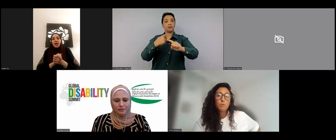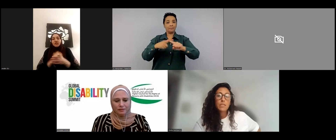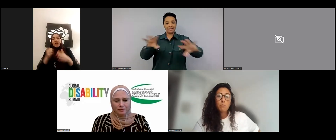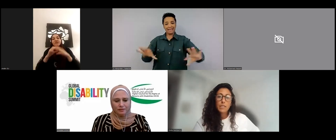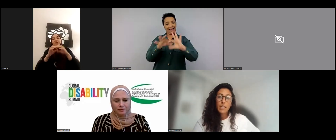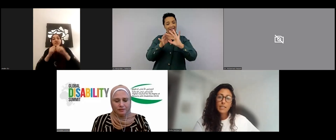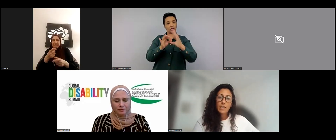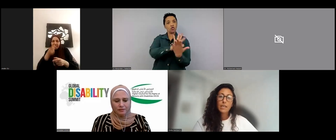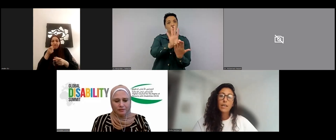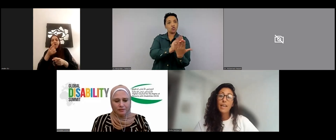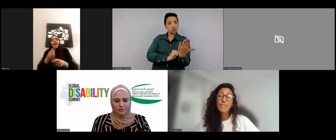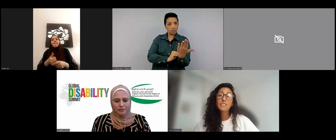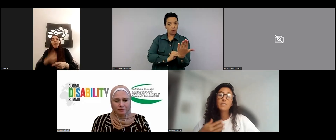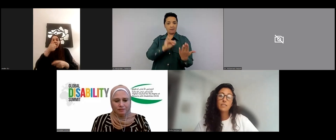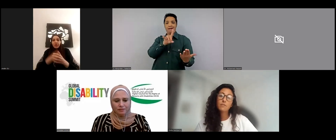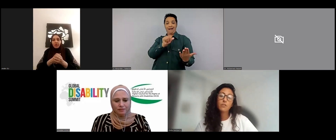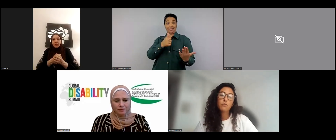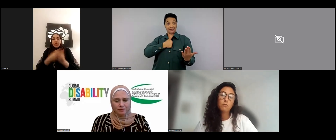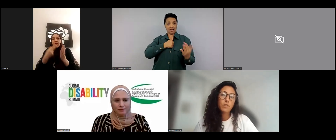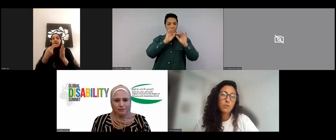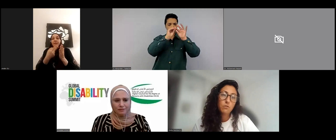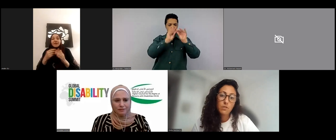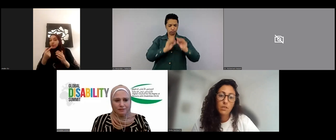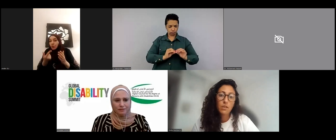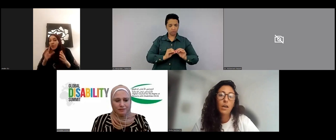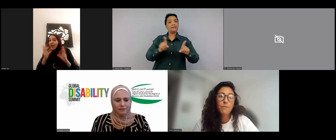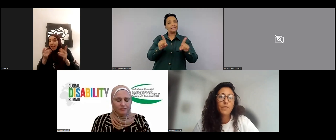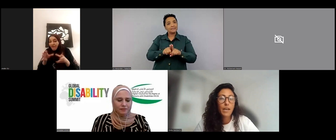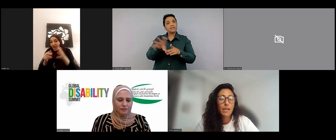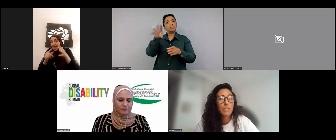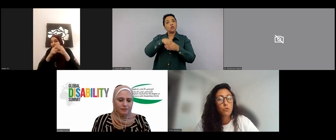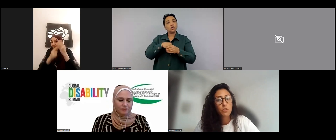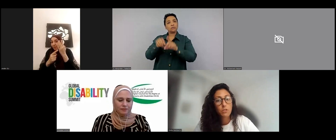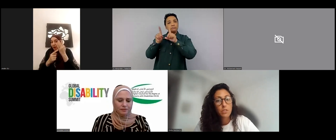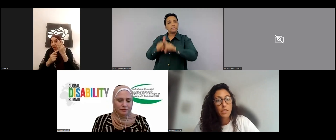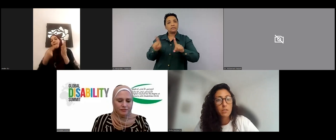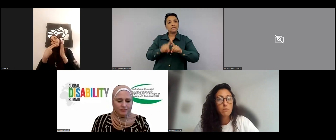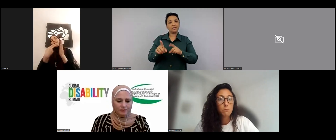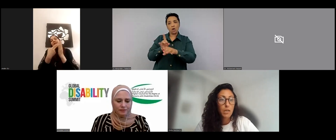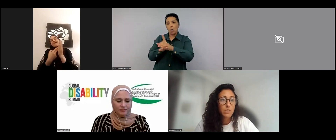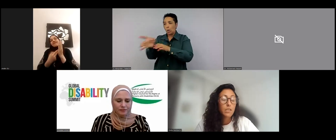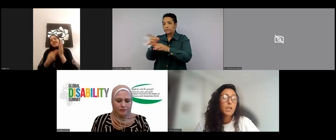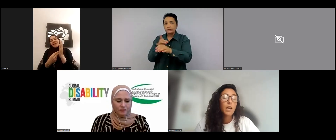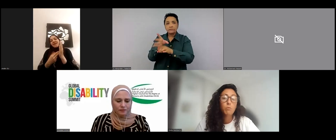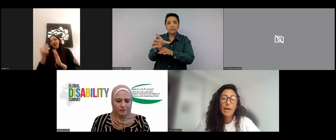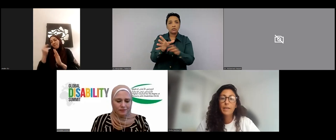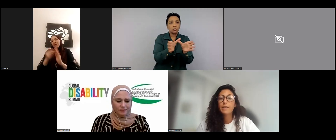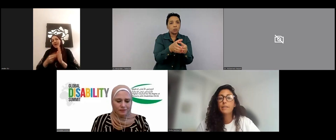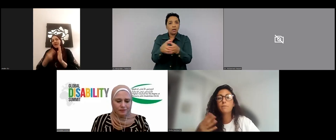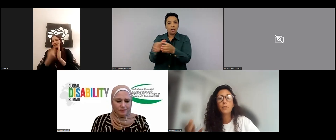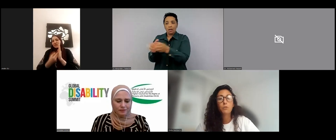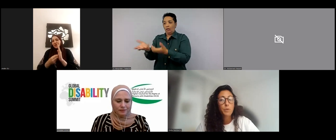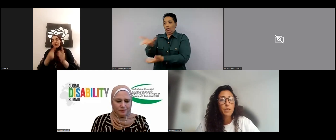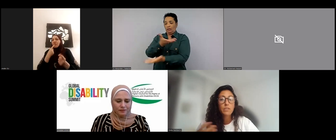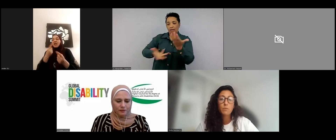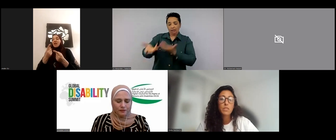that was written by Ida and the different consultations that I mentioned earlier, run by